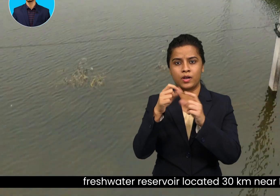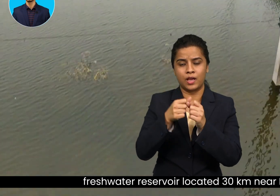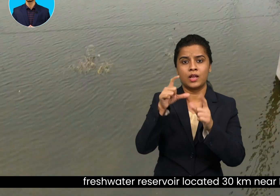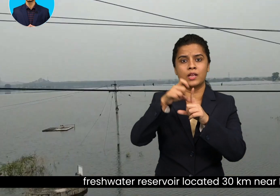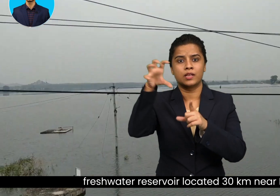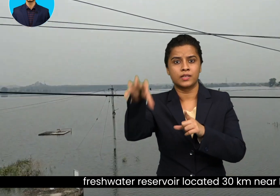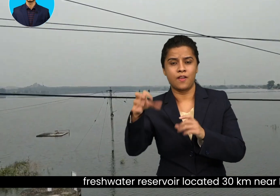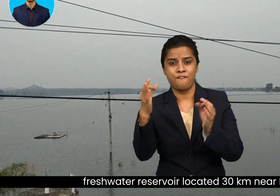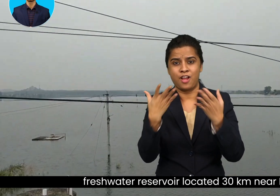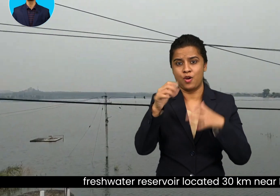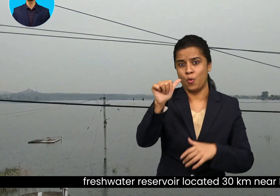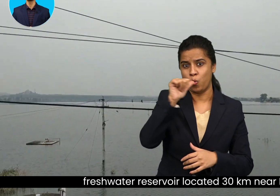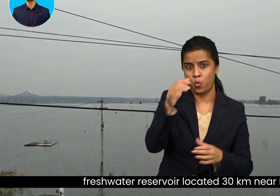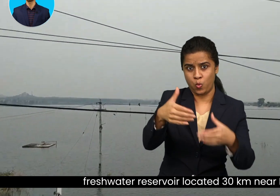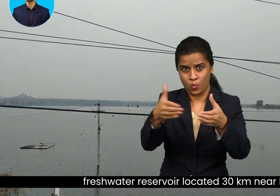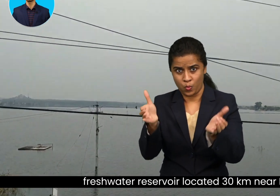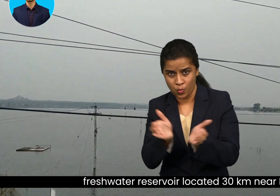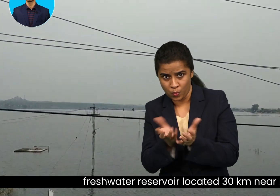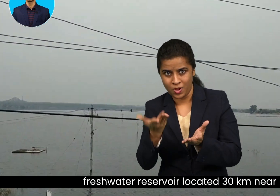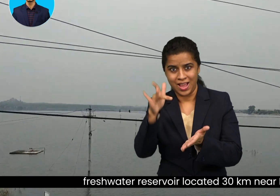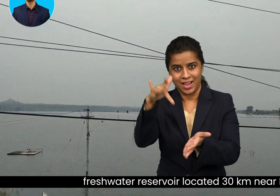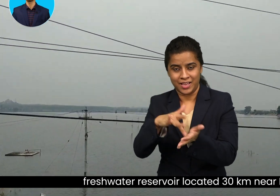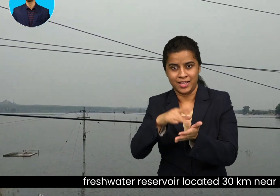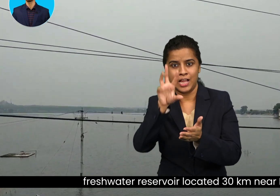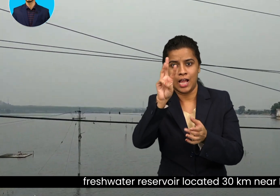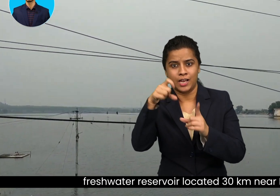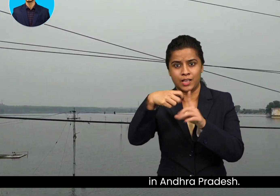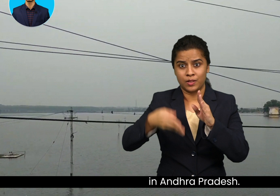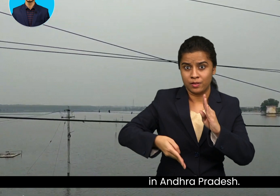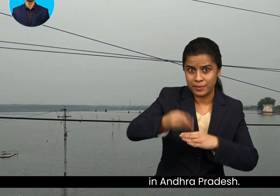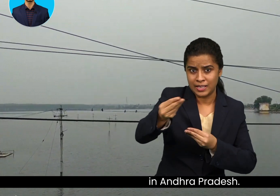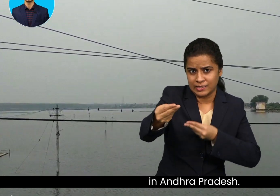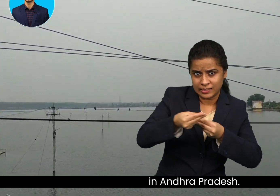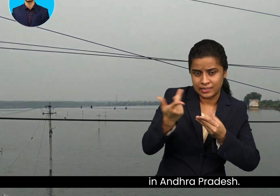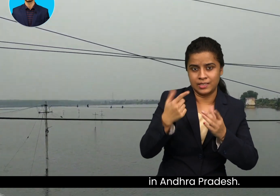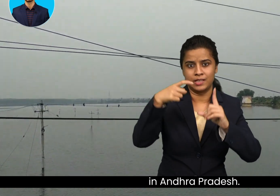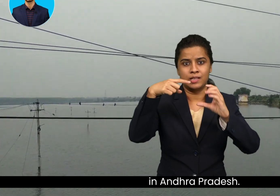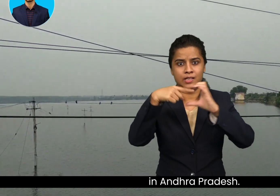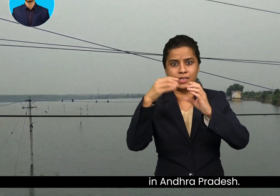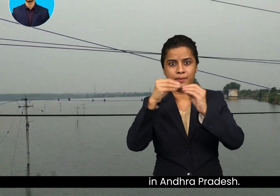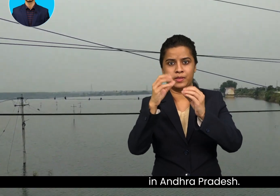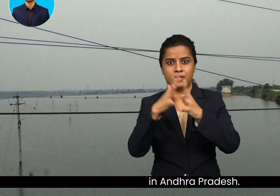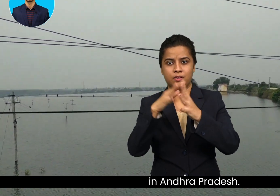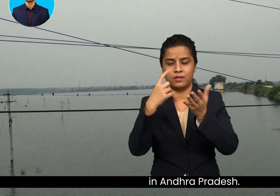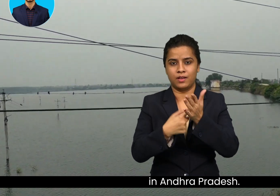freshwater reservoir located 30 km near EBWR in Andhra Pradesh.